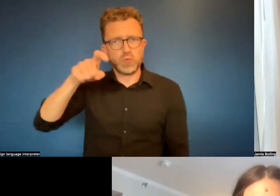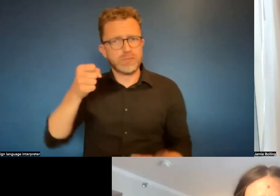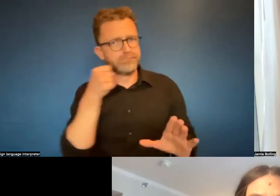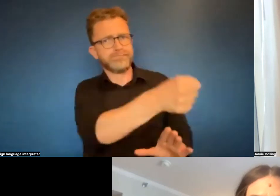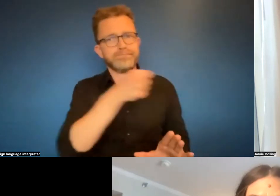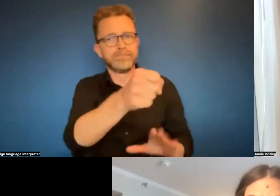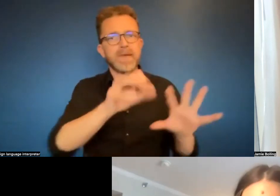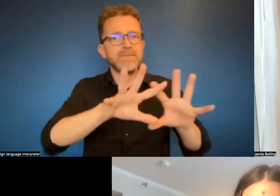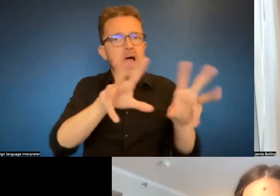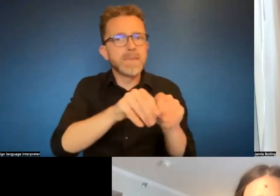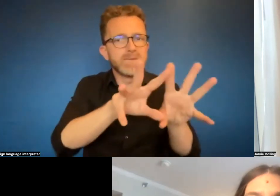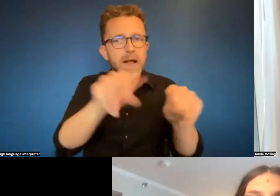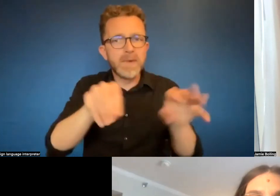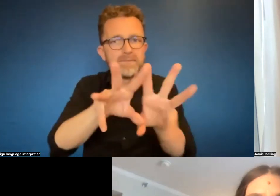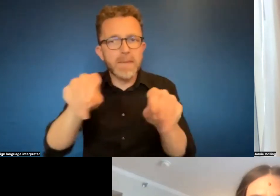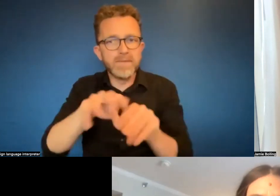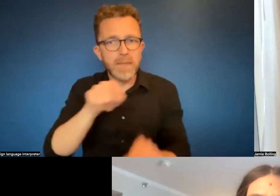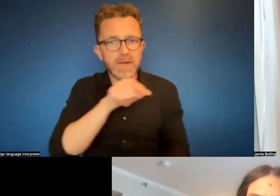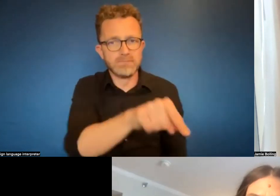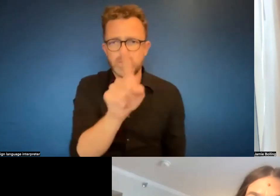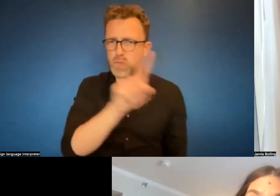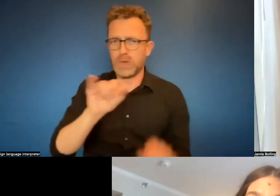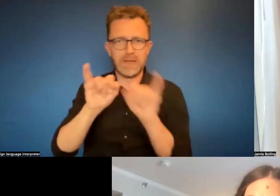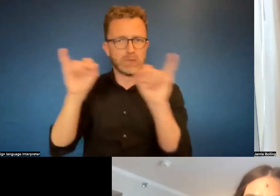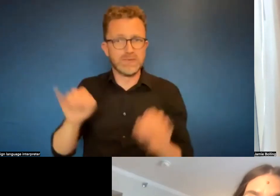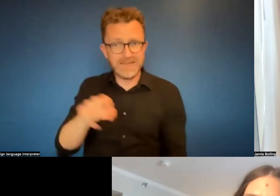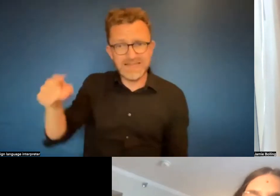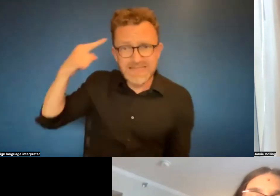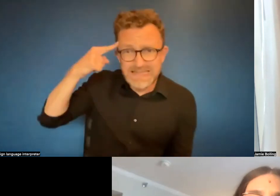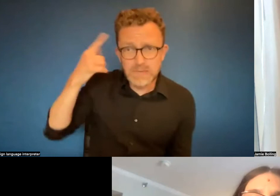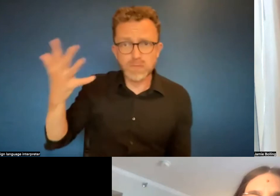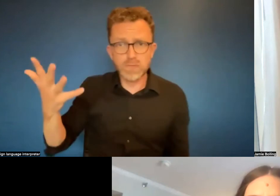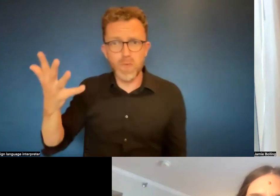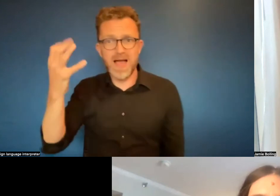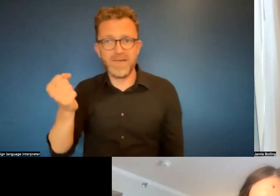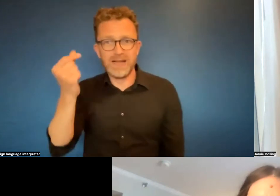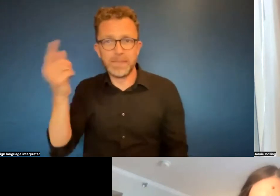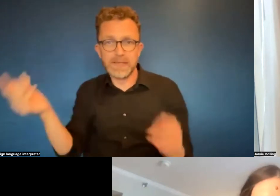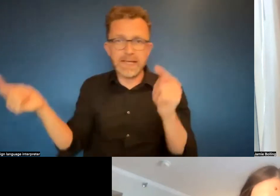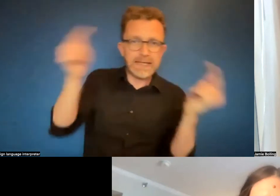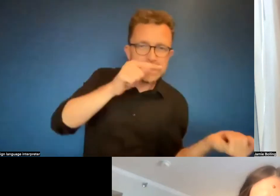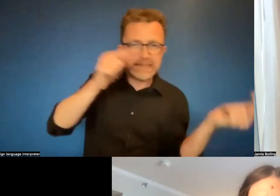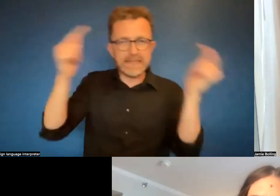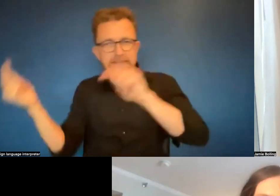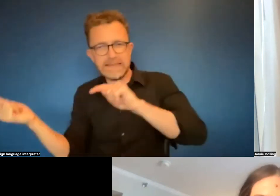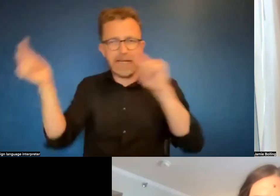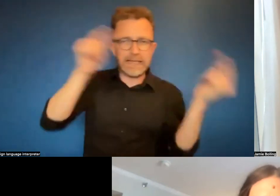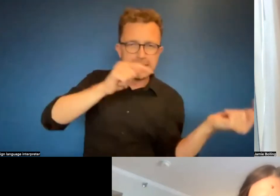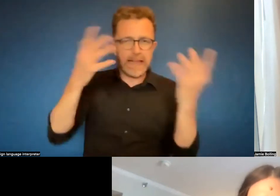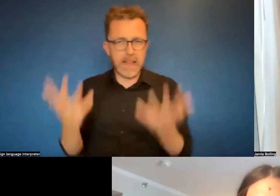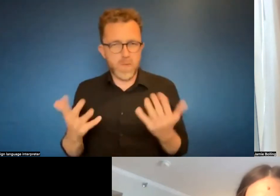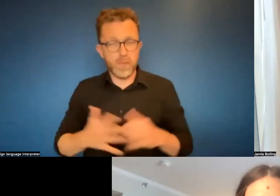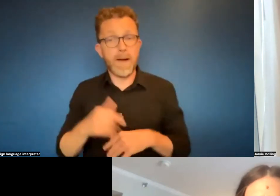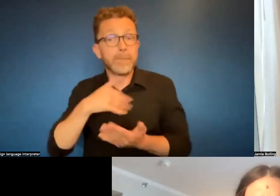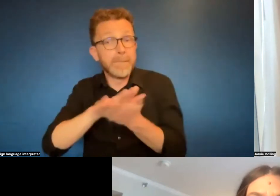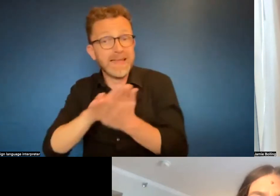be changed and reformed, but they are not confronting the government directly. They will